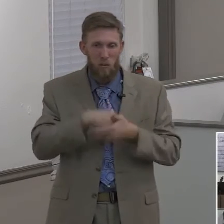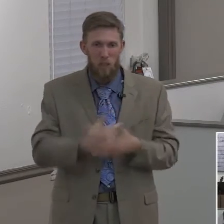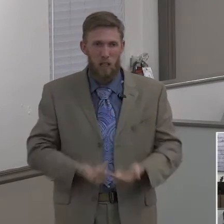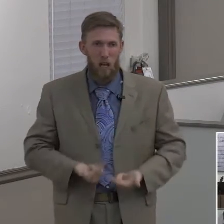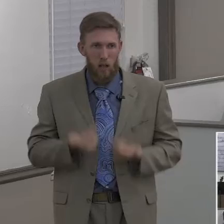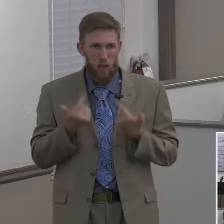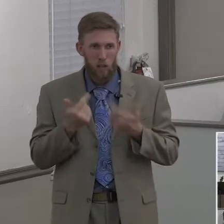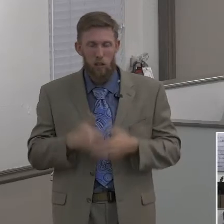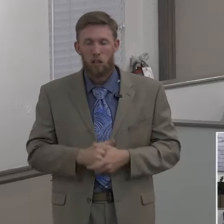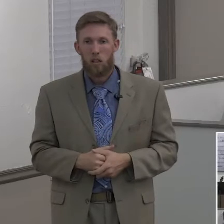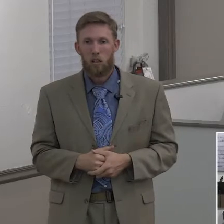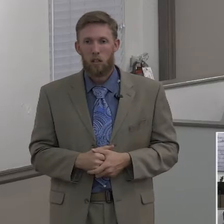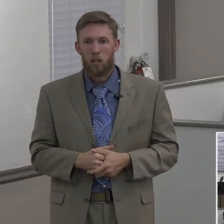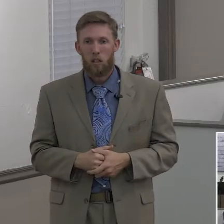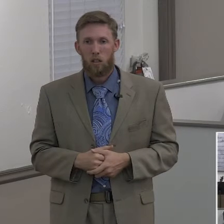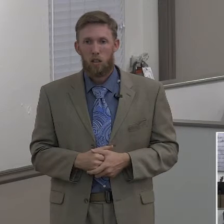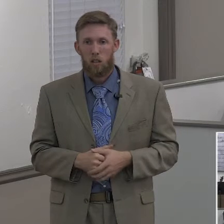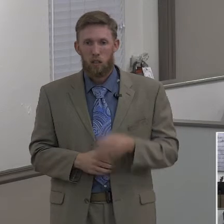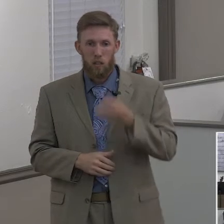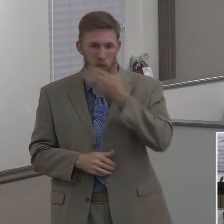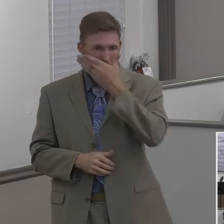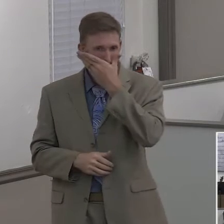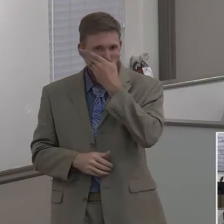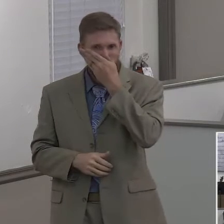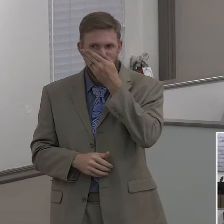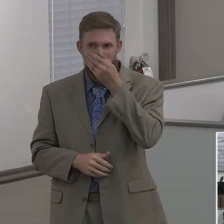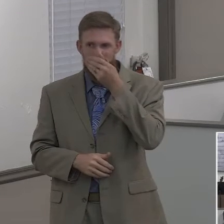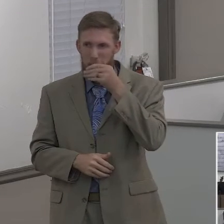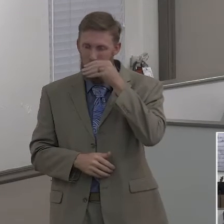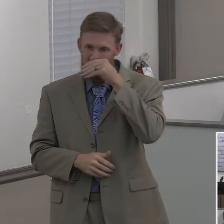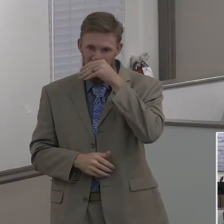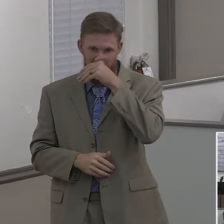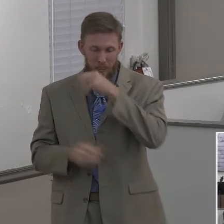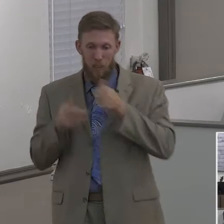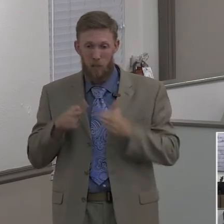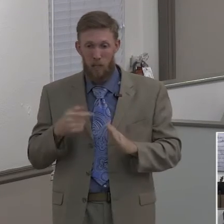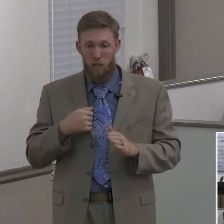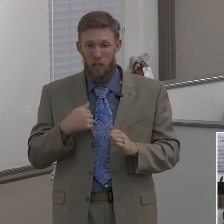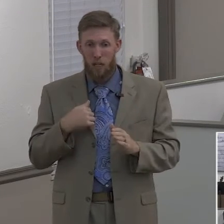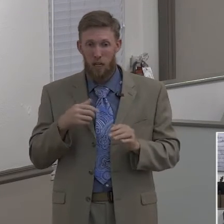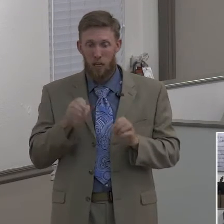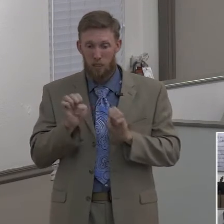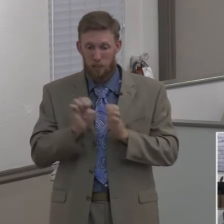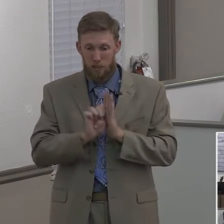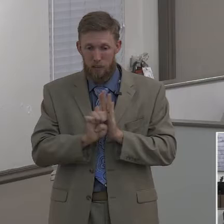my issue with my three devices.